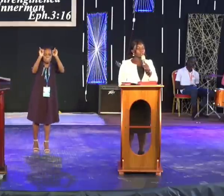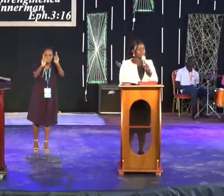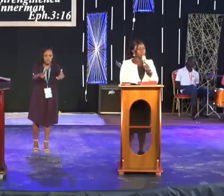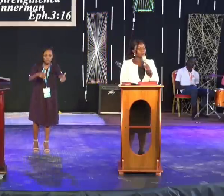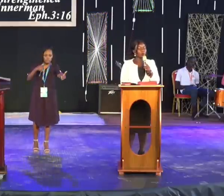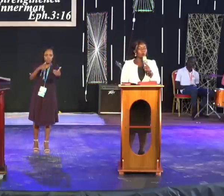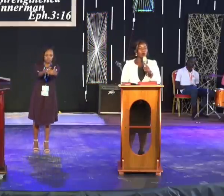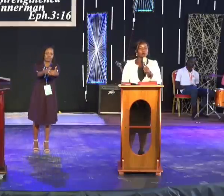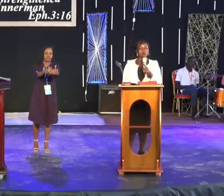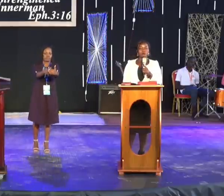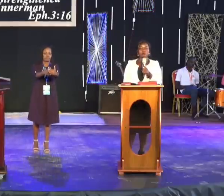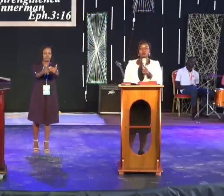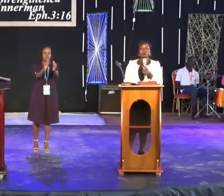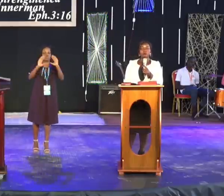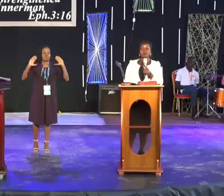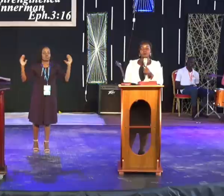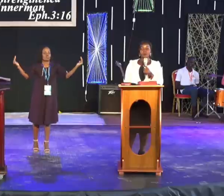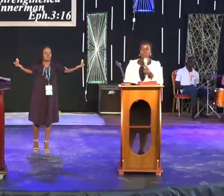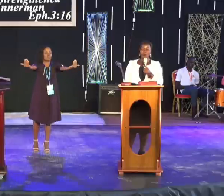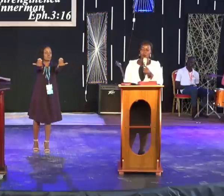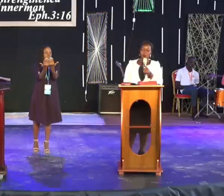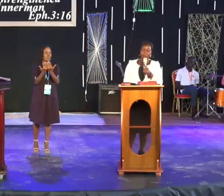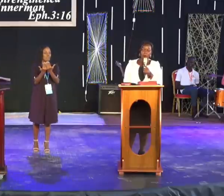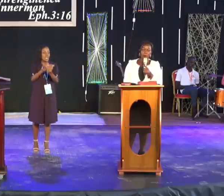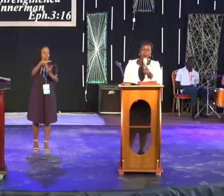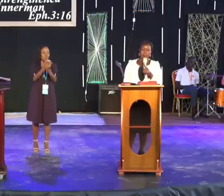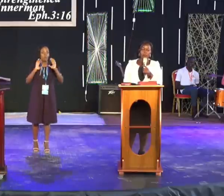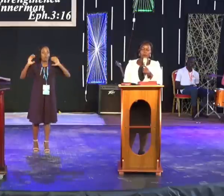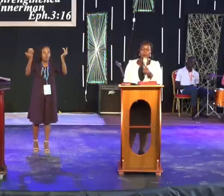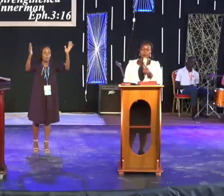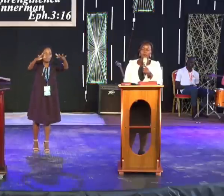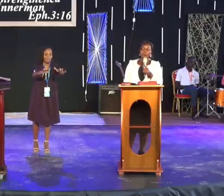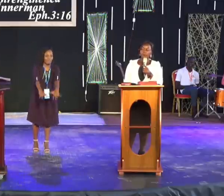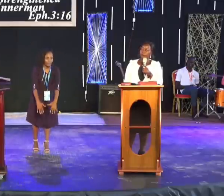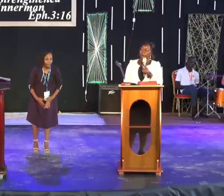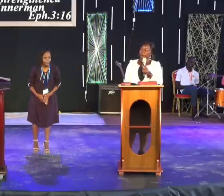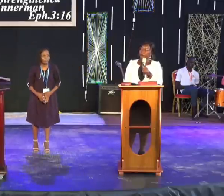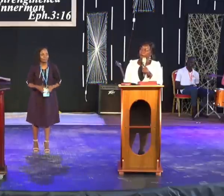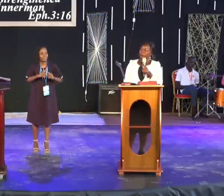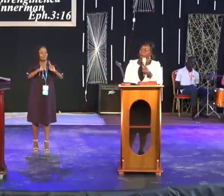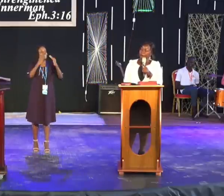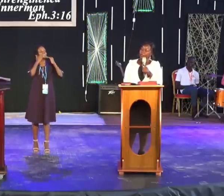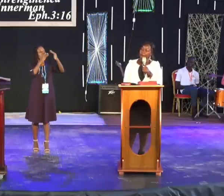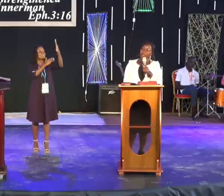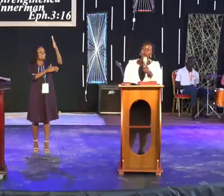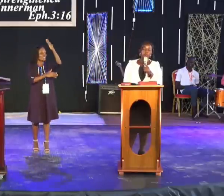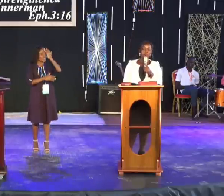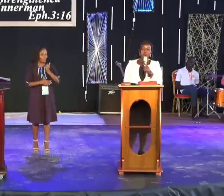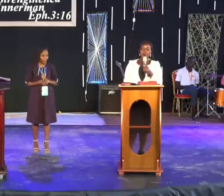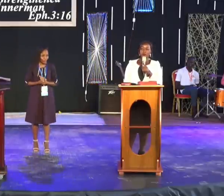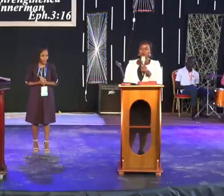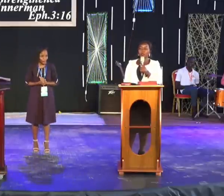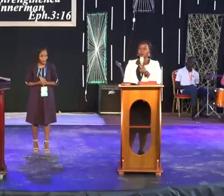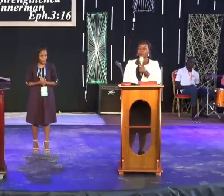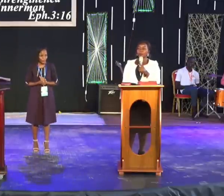it hit the wall. Nechiwa. And powered the wall. Naye njagala okwebaza Mukama. But I want to